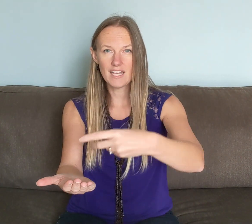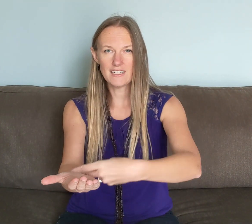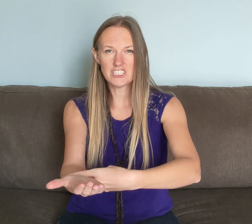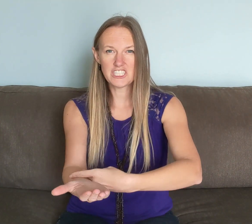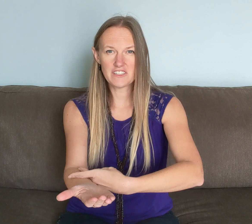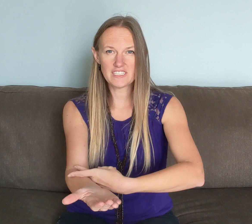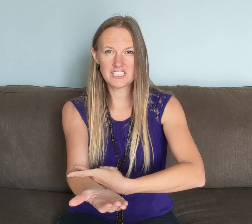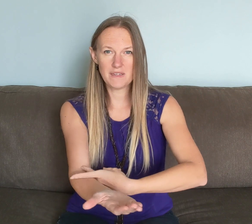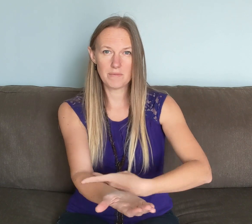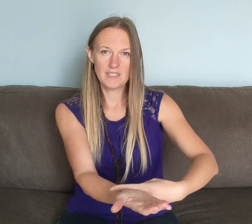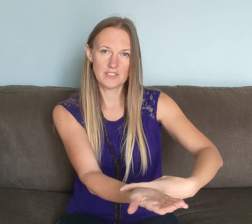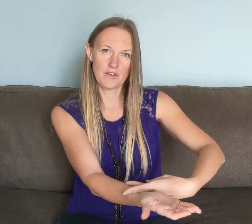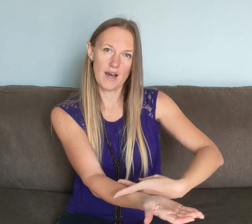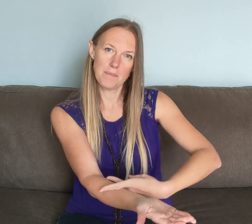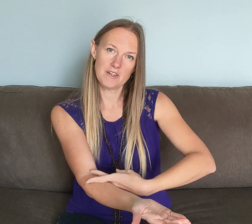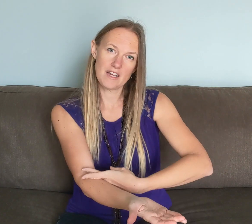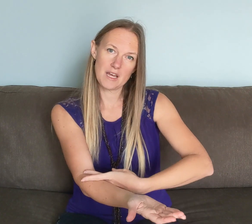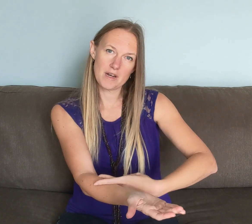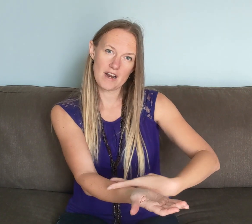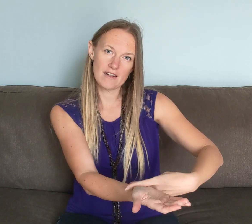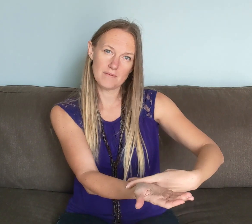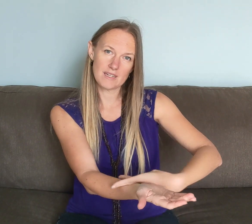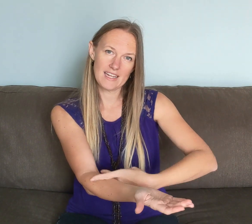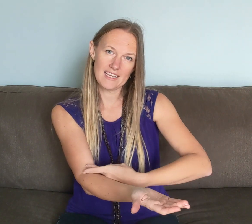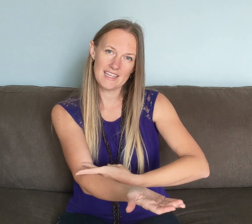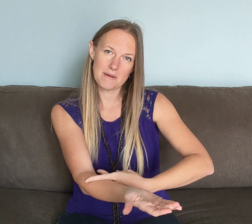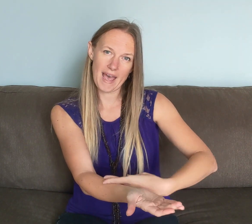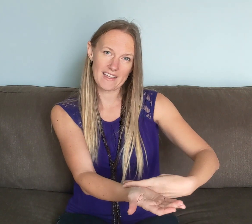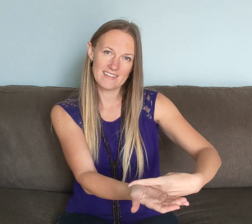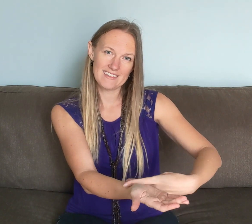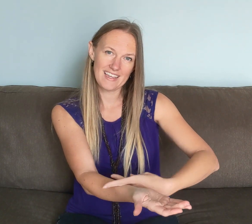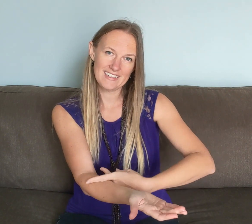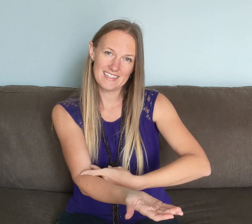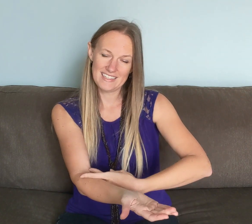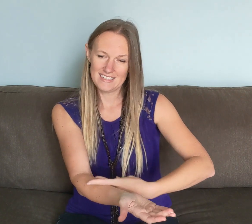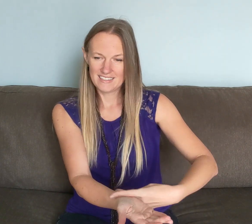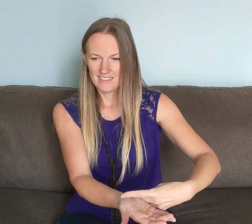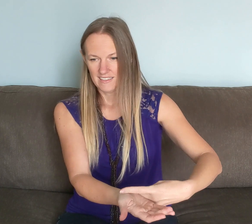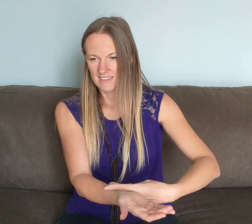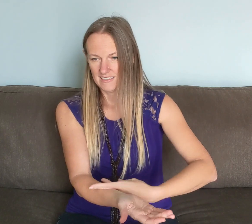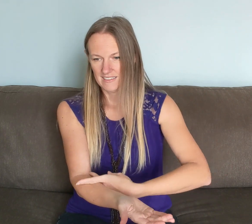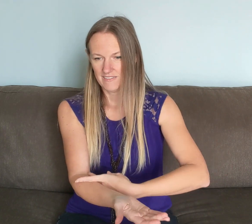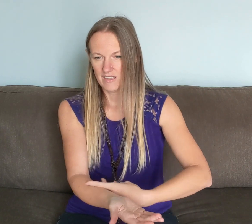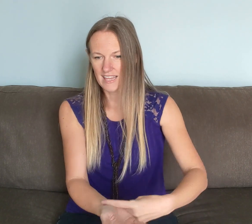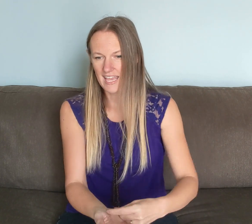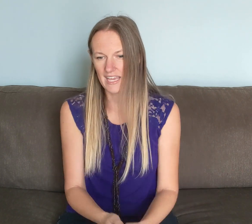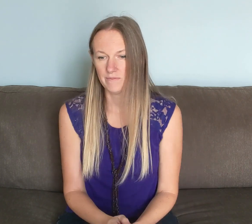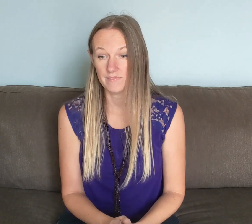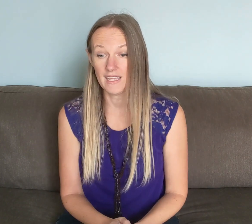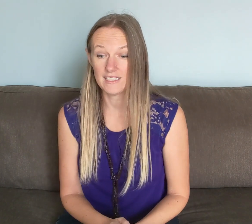you're shearing the sheep, so you go up your non-dominant arm, cutting, and then back, okay? The lamb. Okay, let's